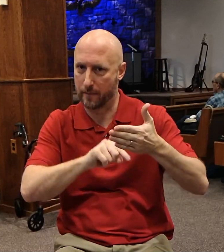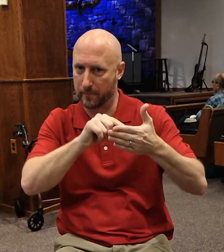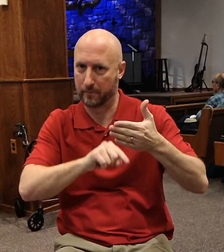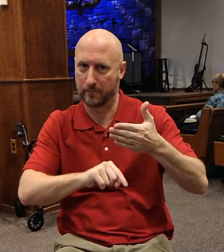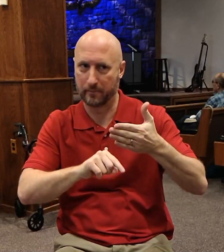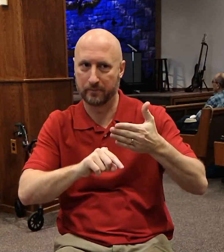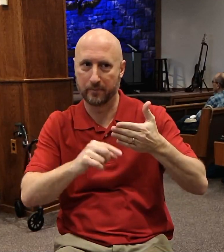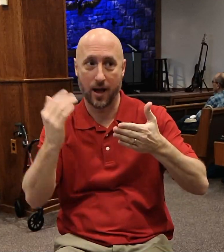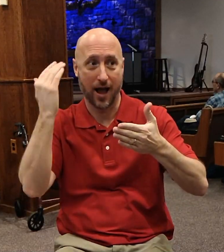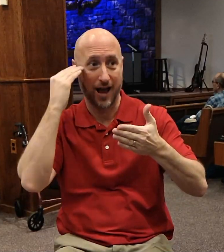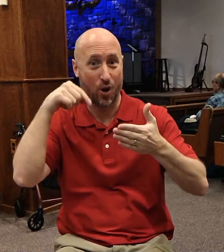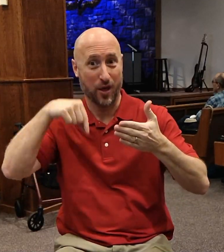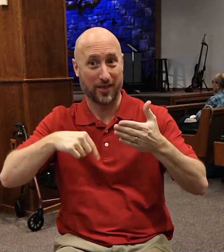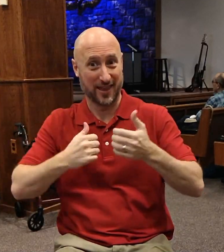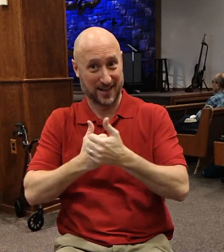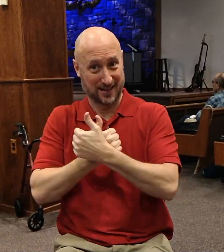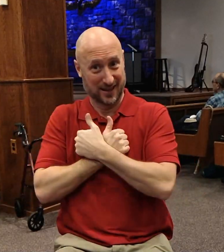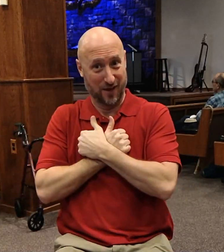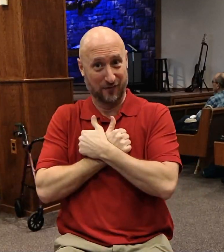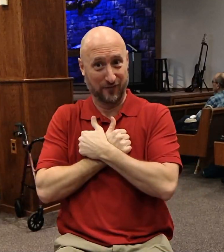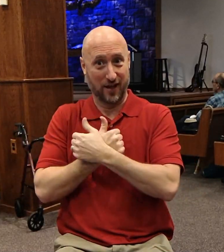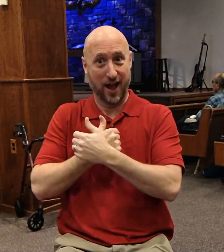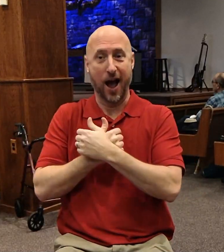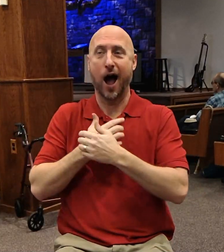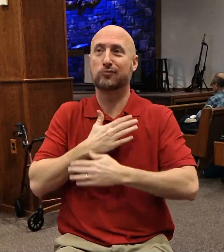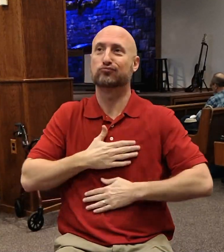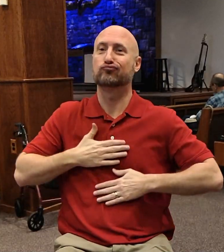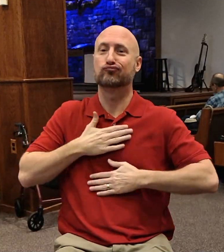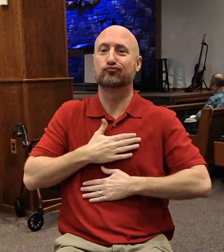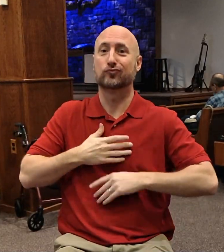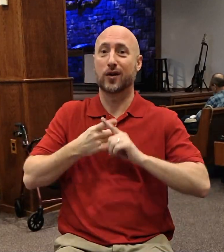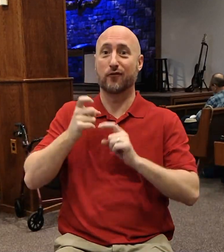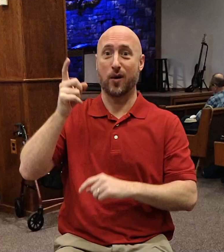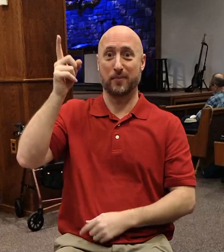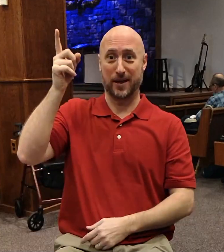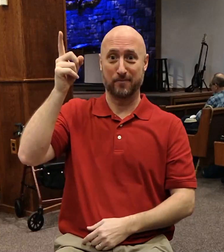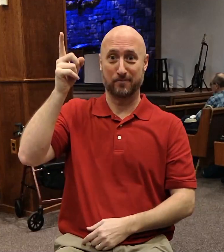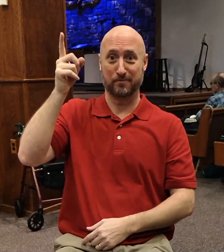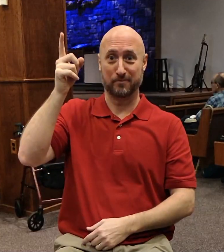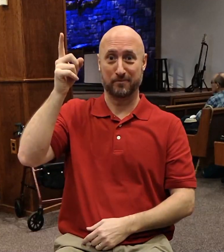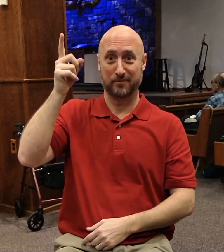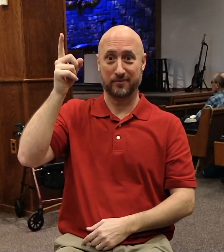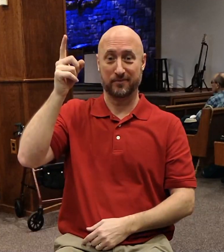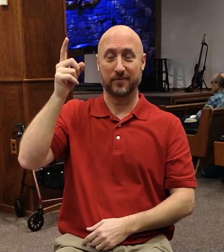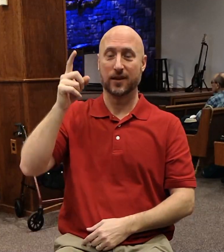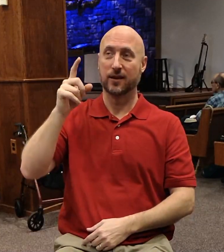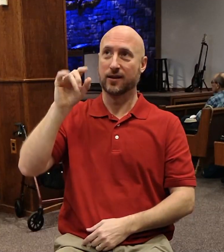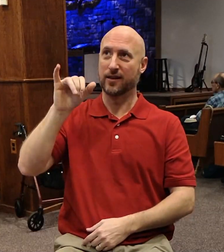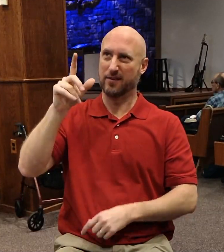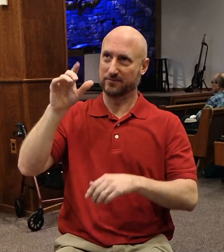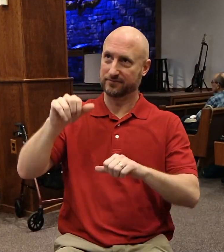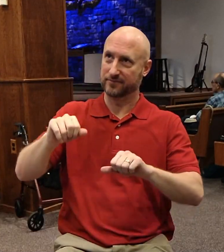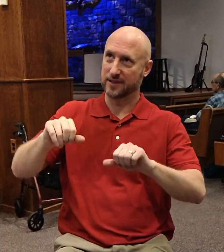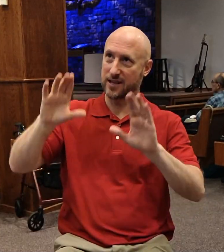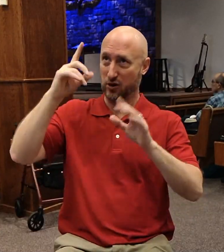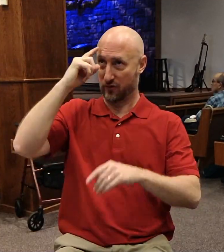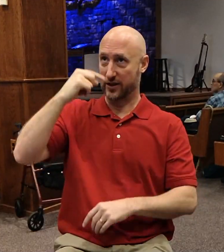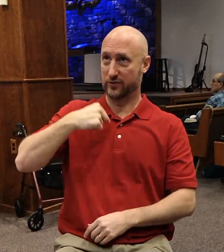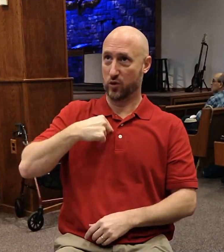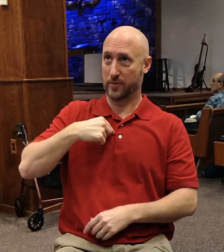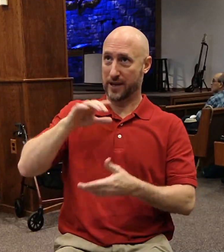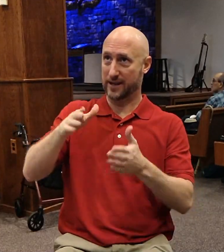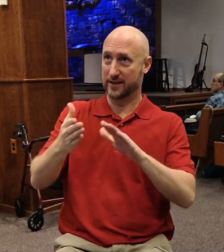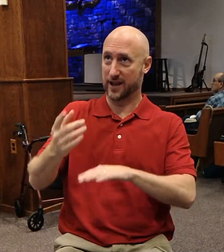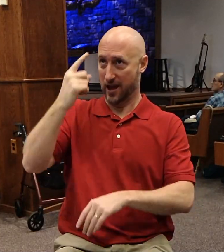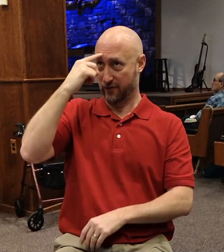Because I know this love that I've appreciated is a love that died sacrificially for me. It's a love that is praying